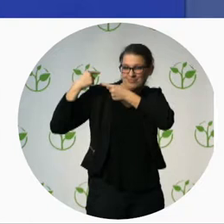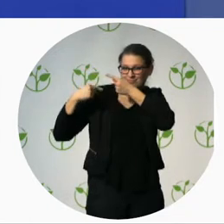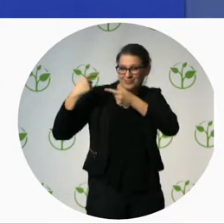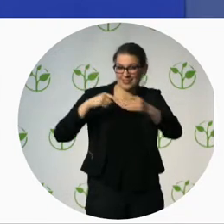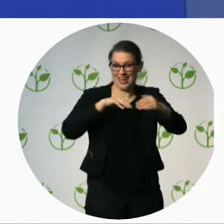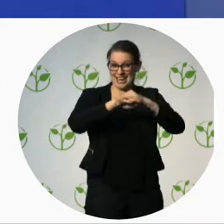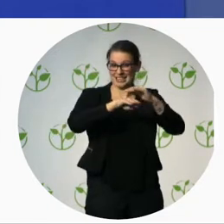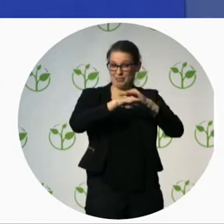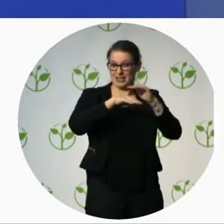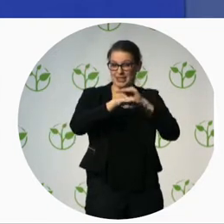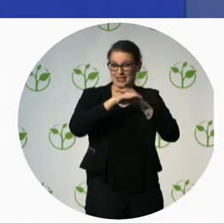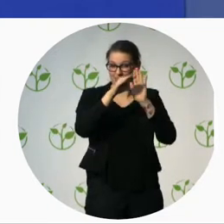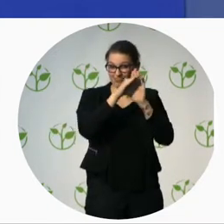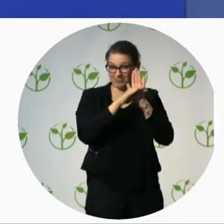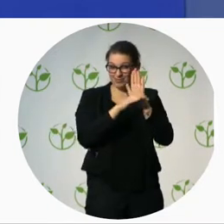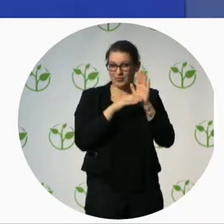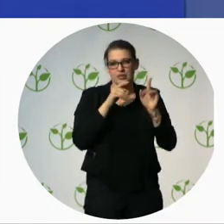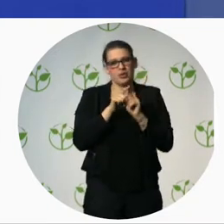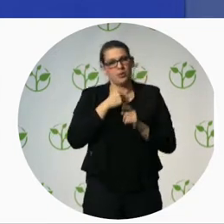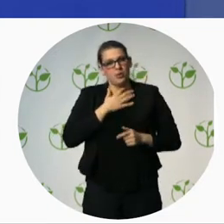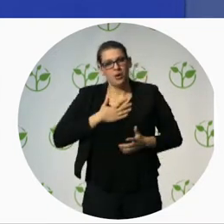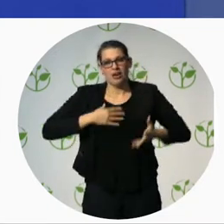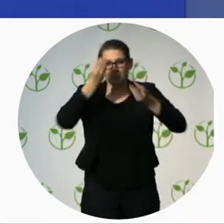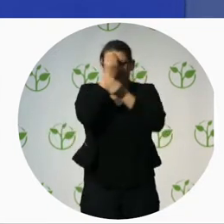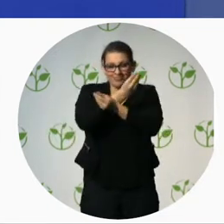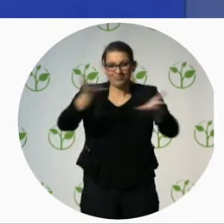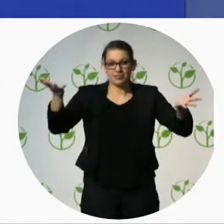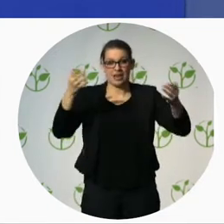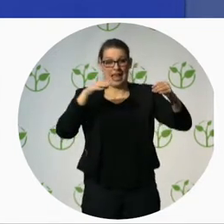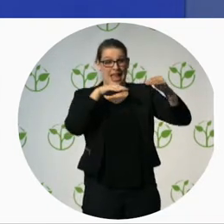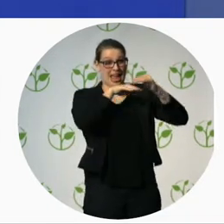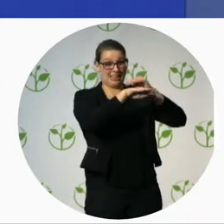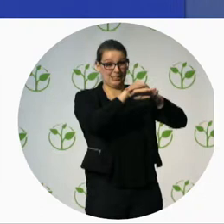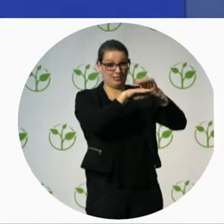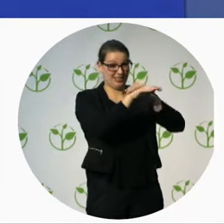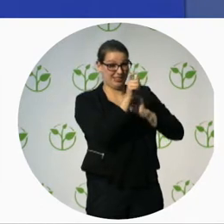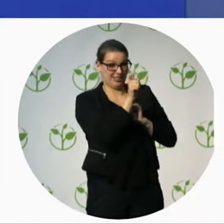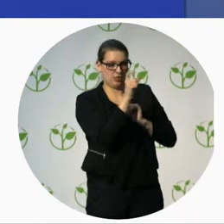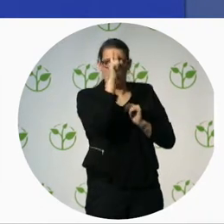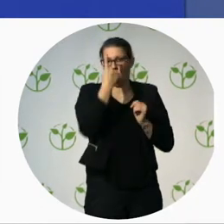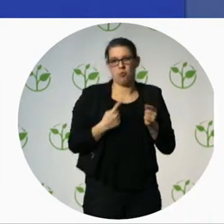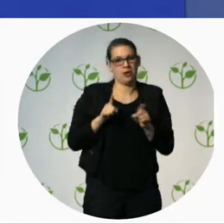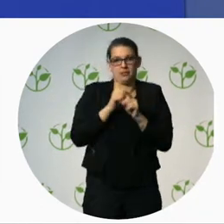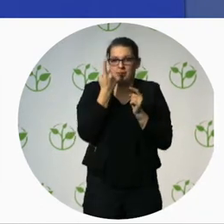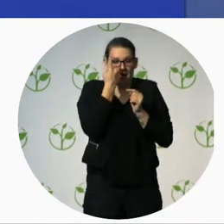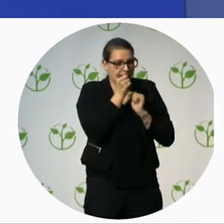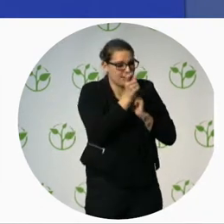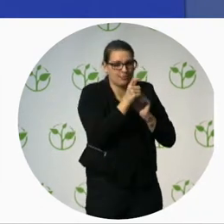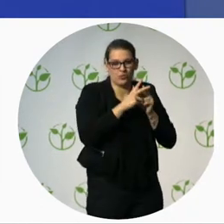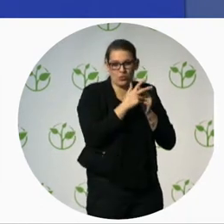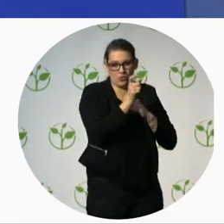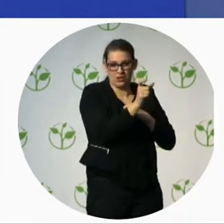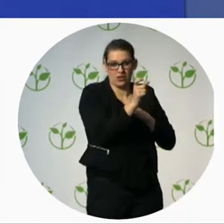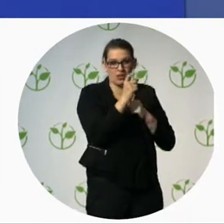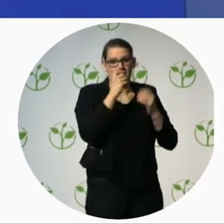accessibility is just an instrument. It's just one of the instruments to achieve the equal access. Let's